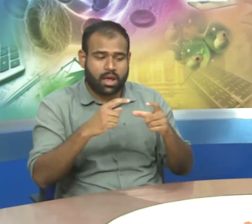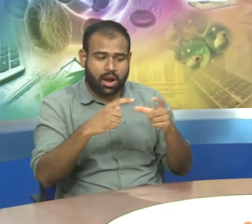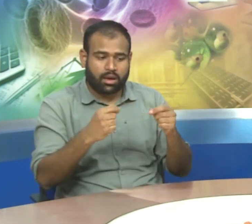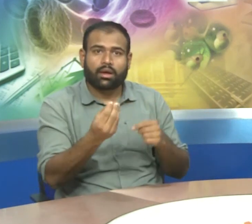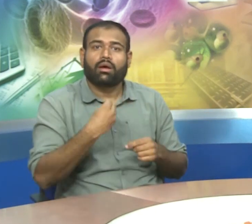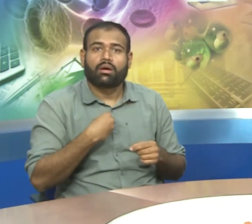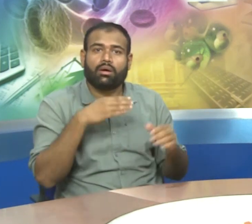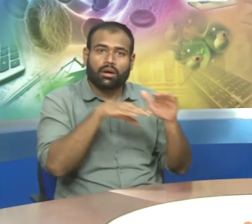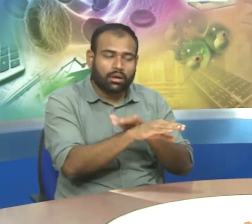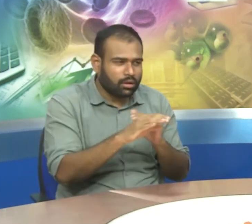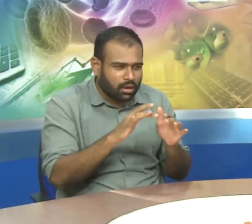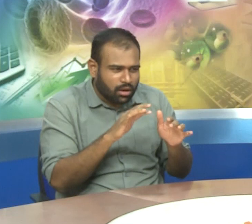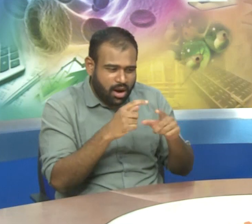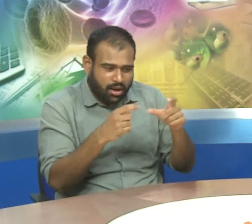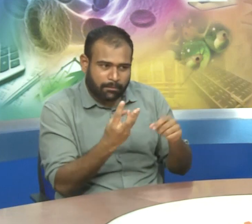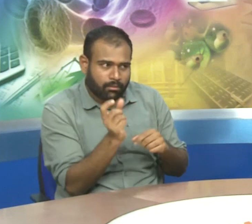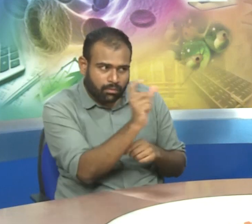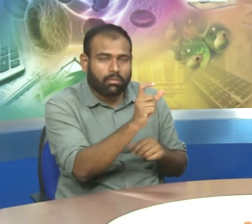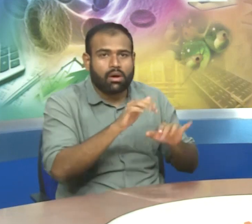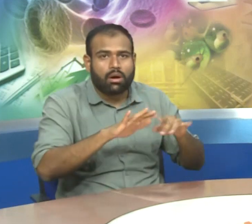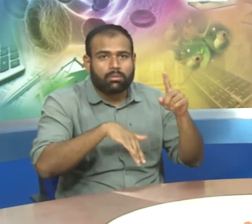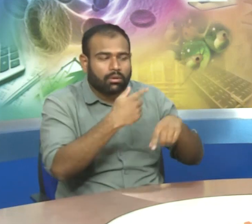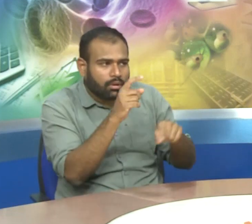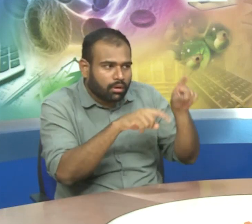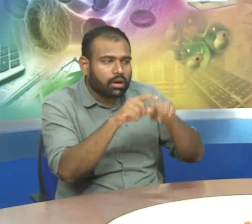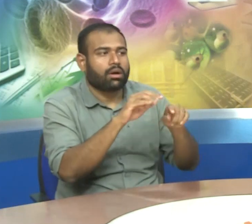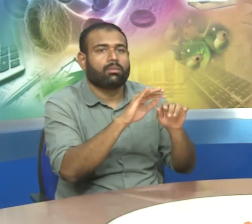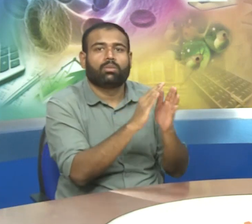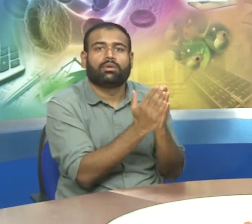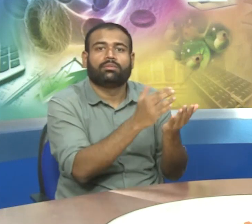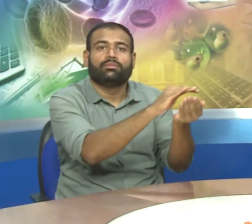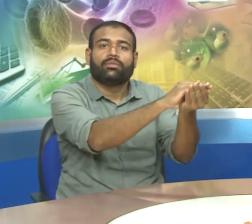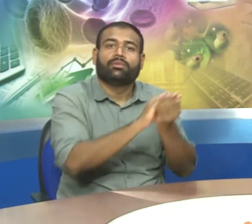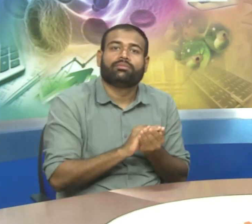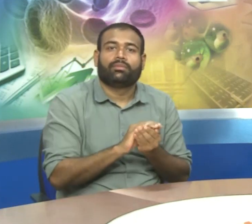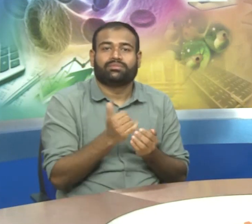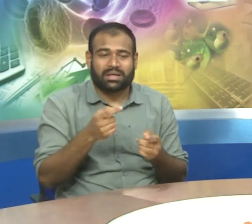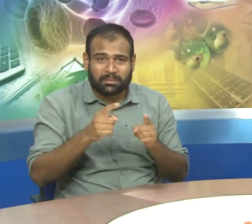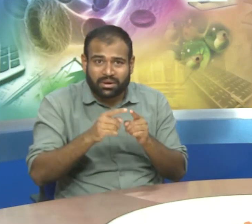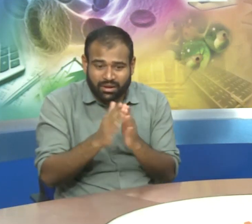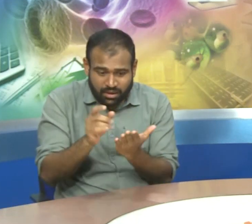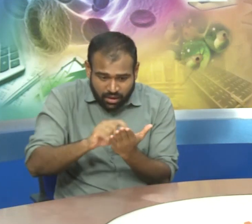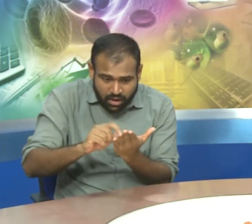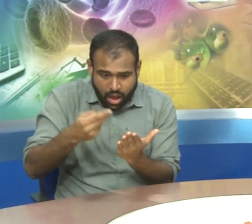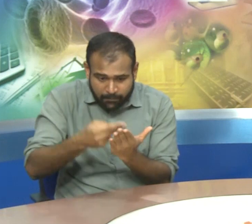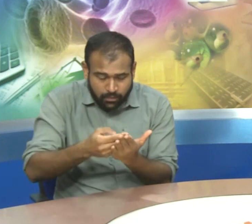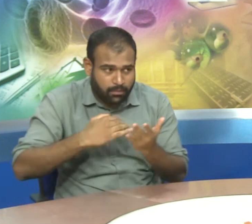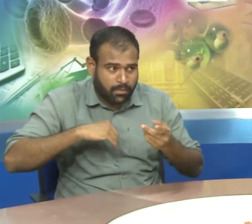the circulation section issues book to the reader by using the card system or the register system, and